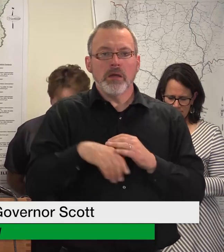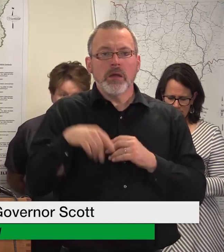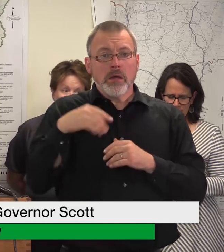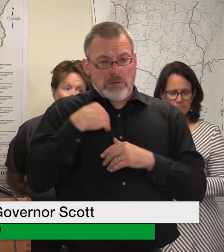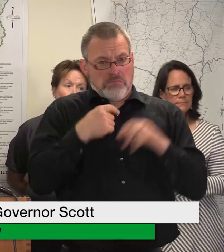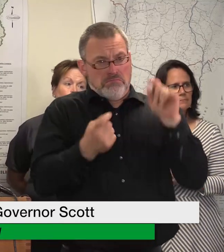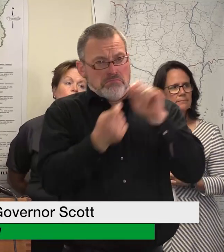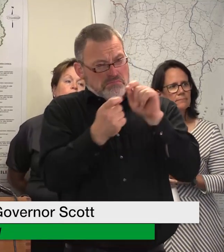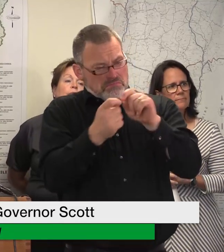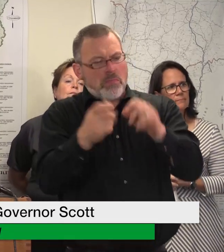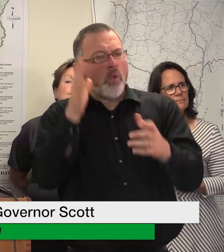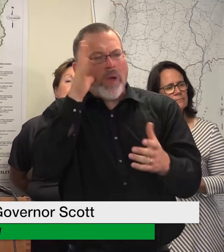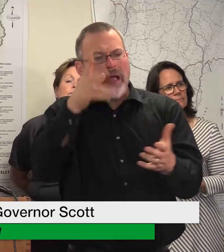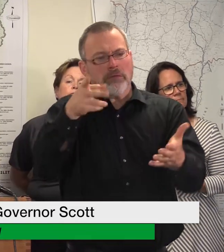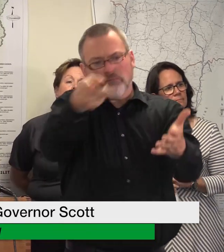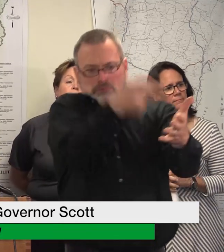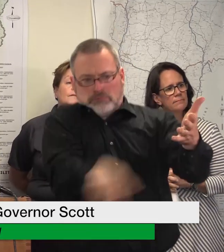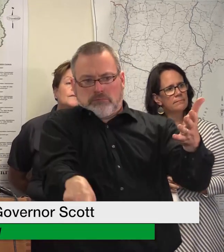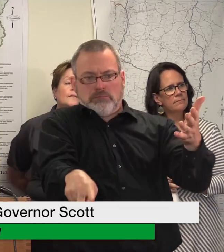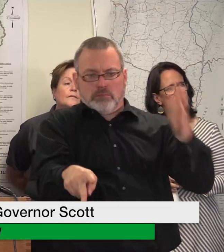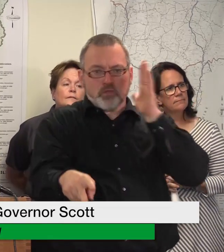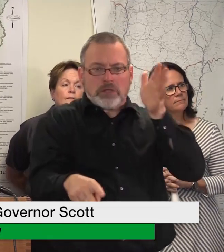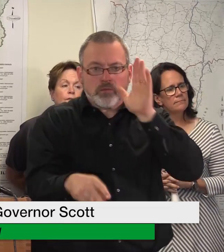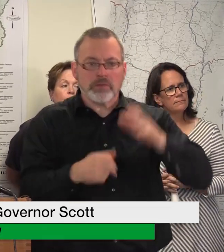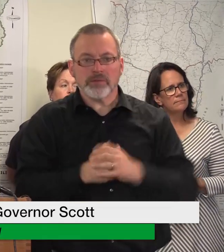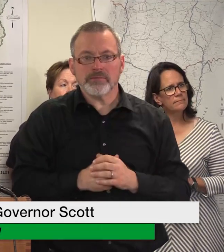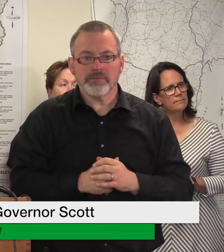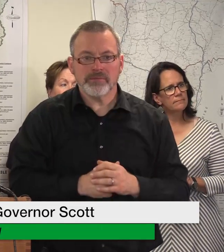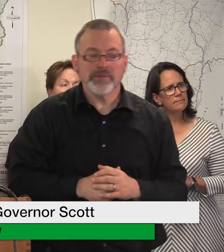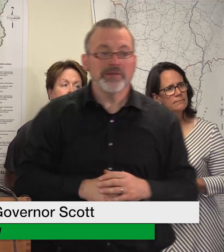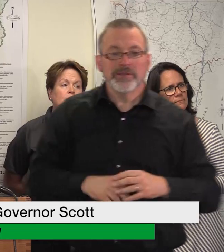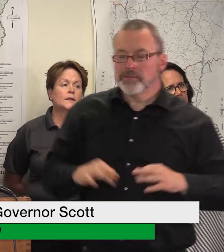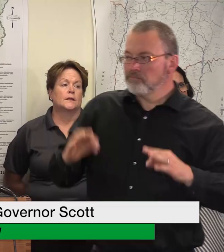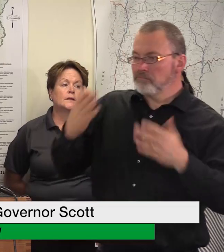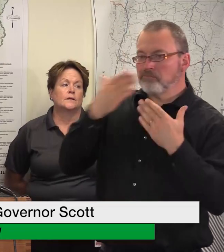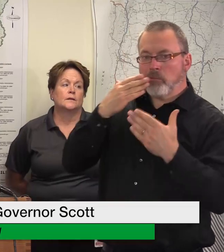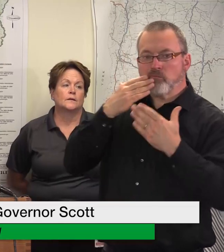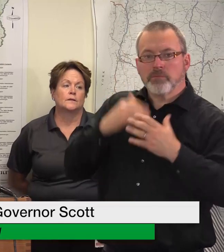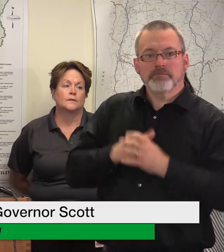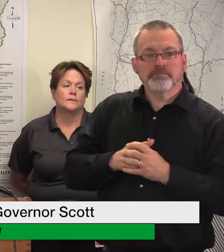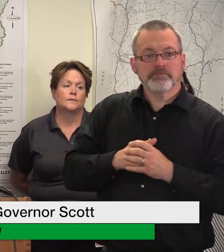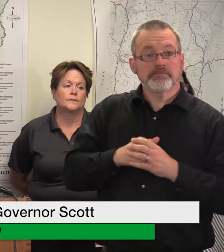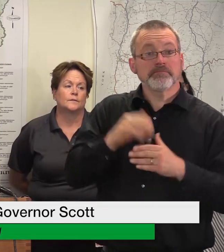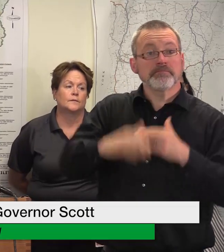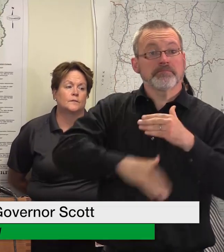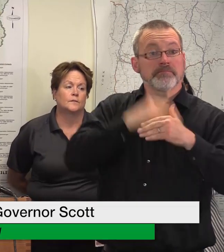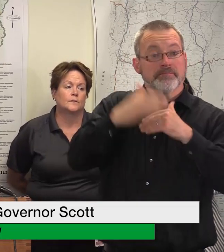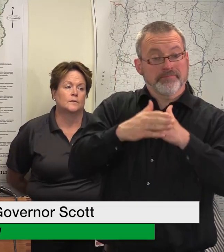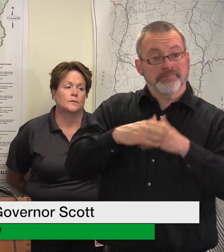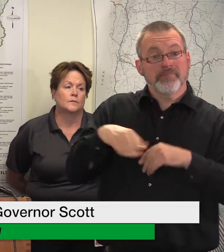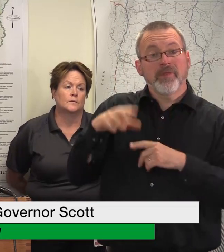couple weeks. Okay, thank you. Tim McQuiston, Vermont Business